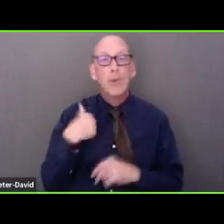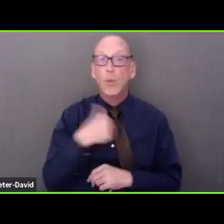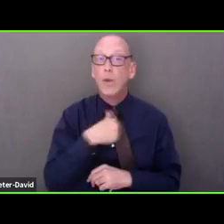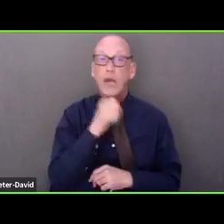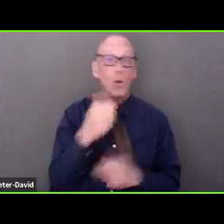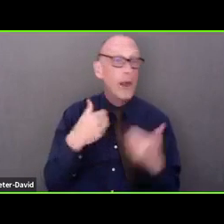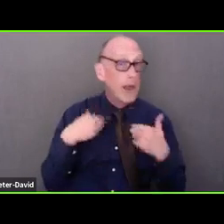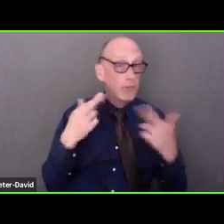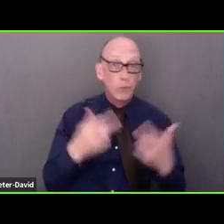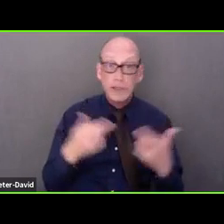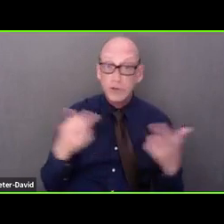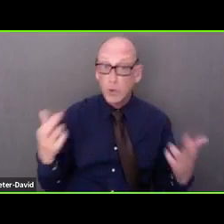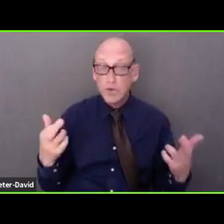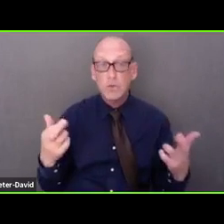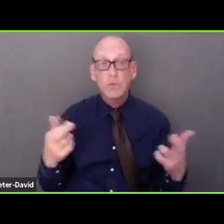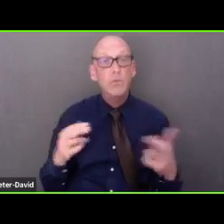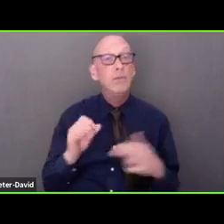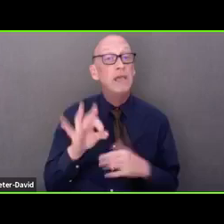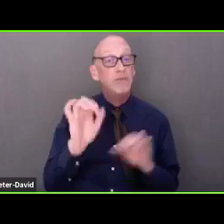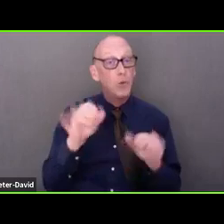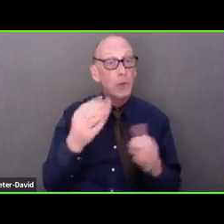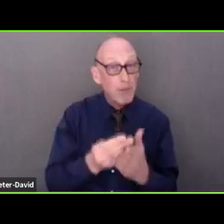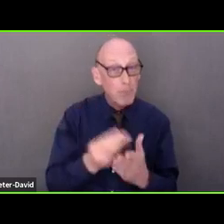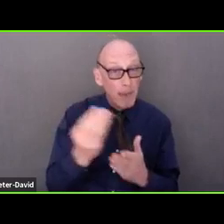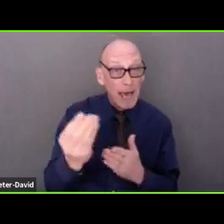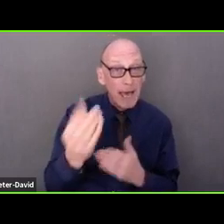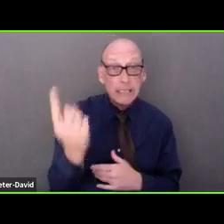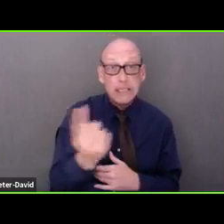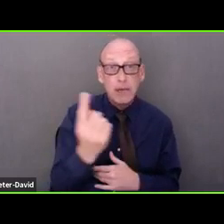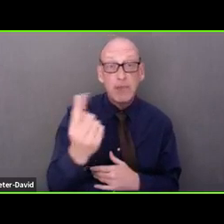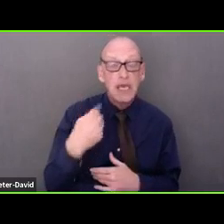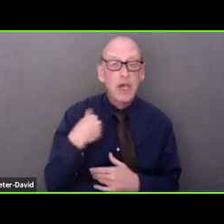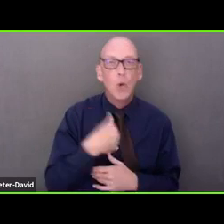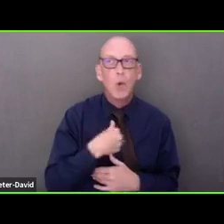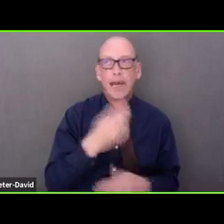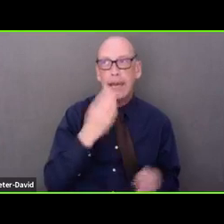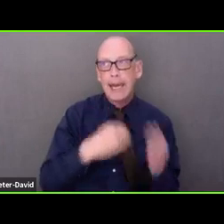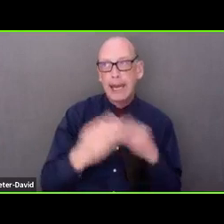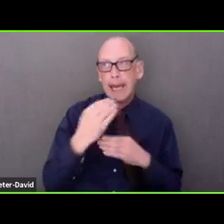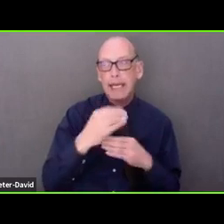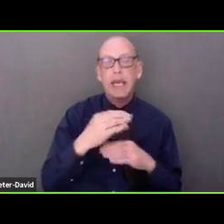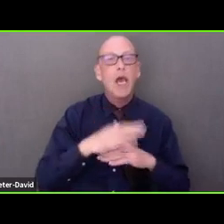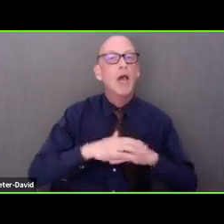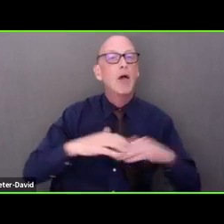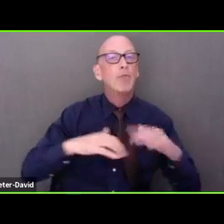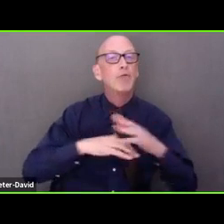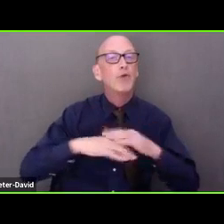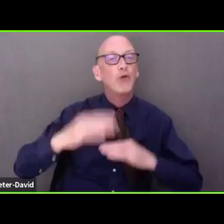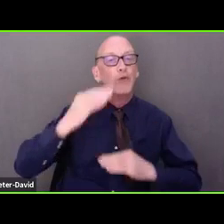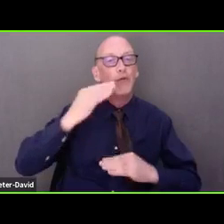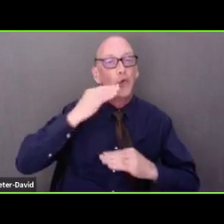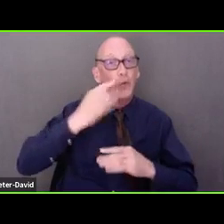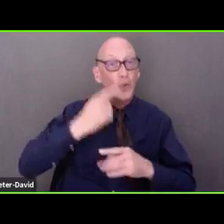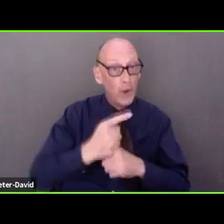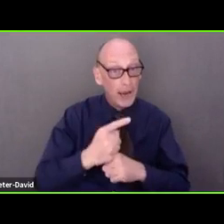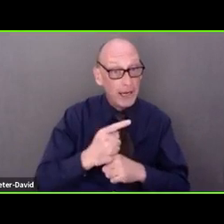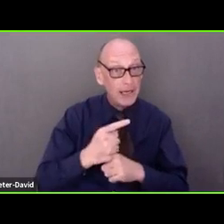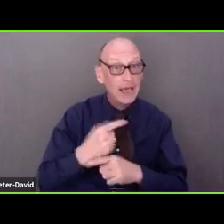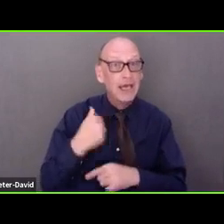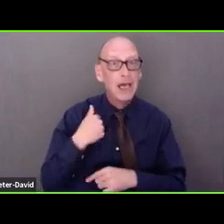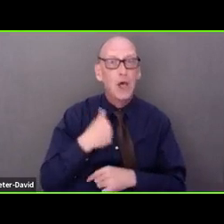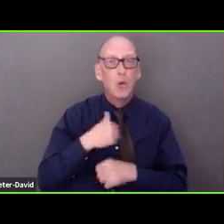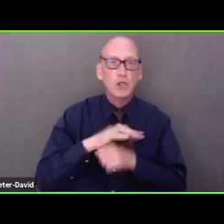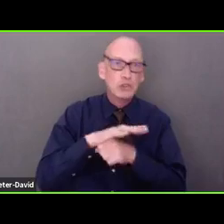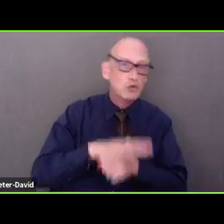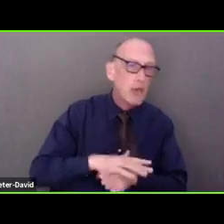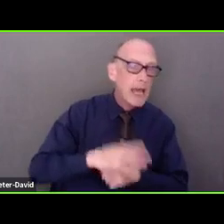resources, but if you can buy things, and we eat a lot of times comfort foods, right? Because we're stressed and we're